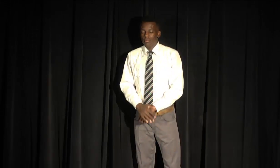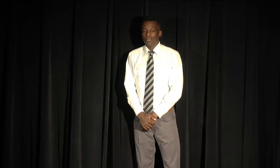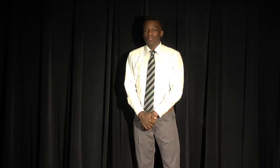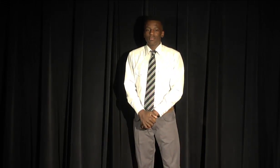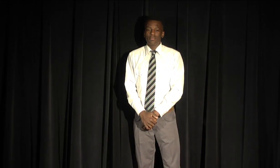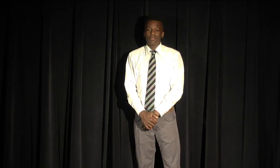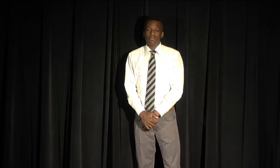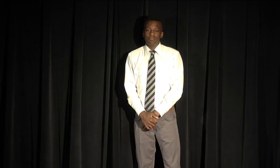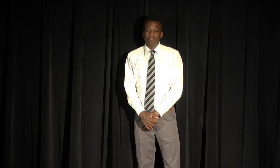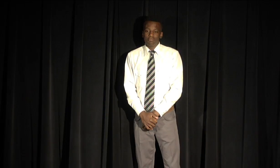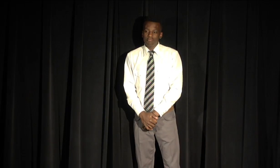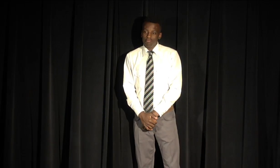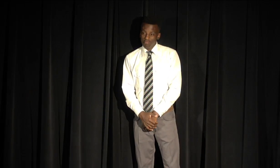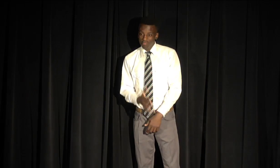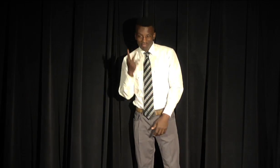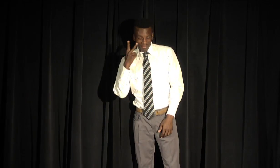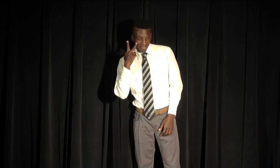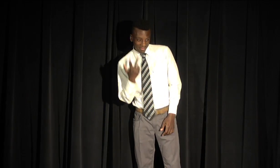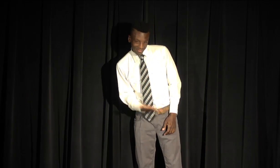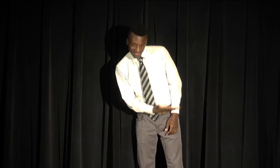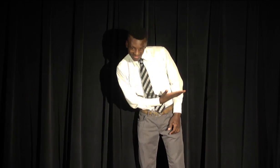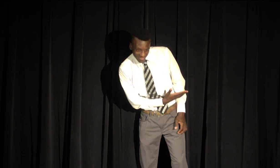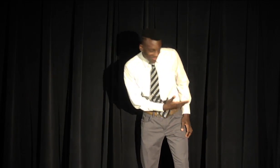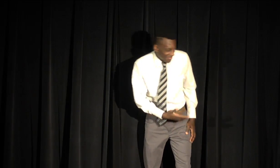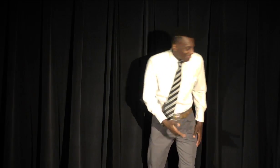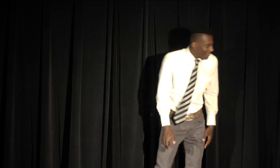these occupations and being successful at them.